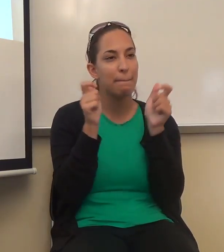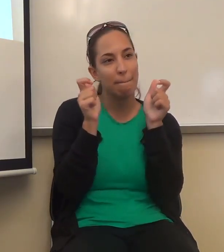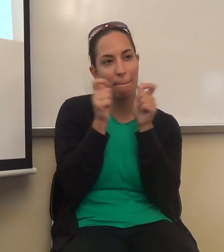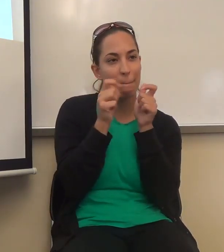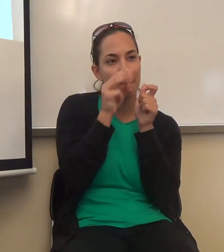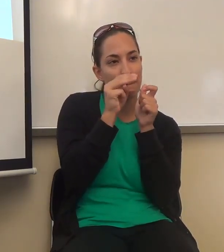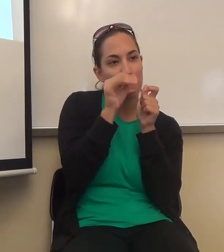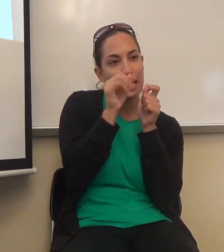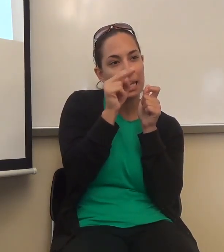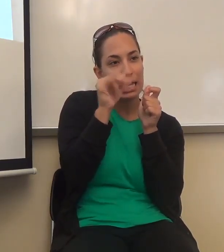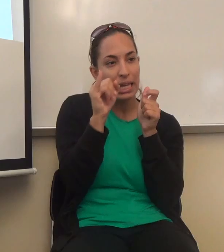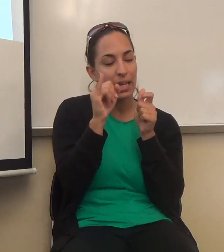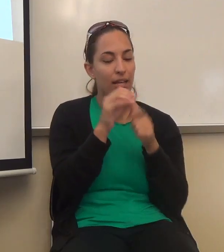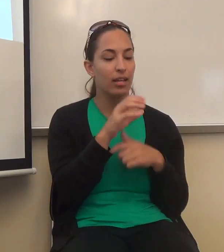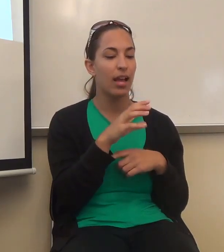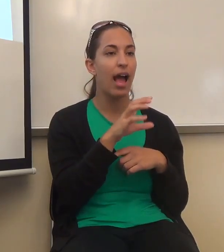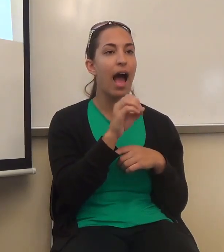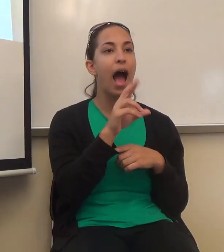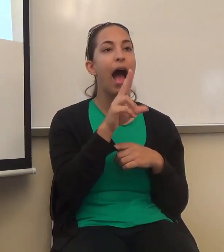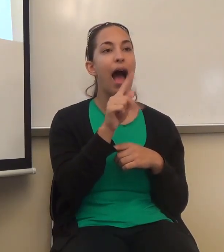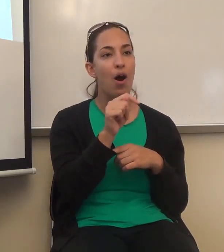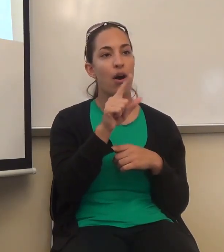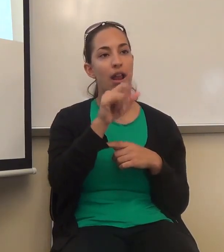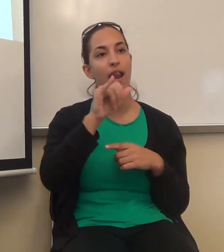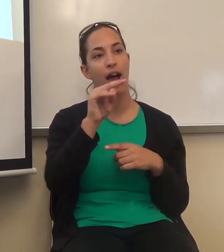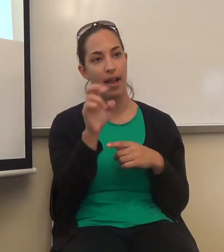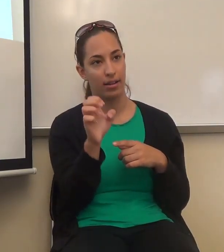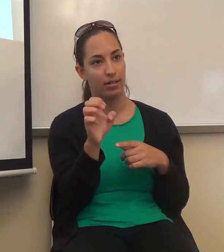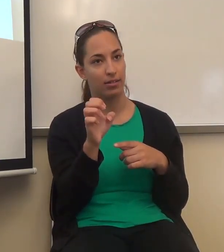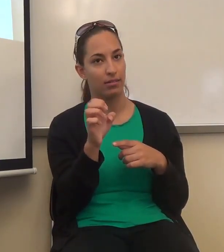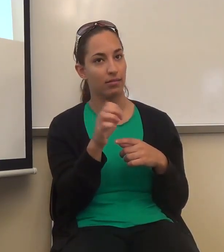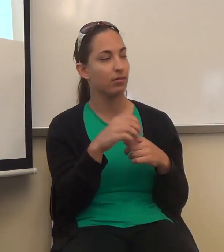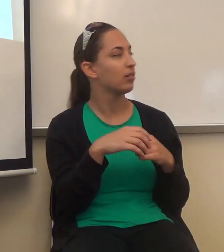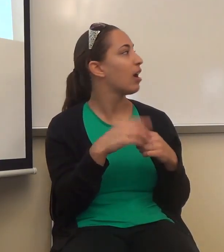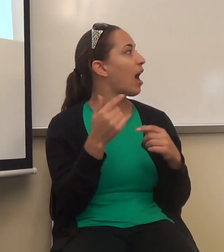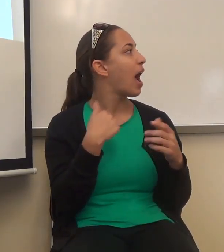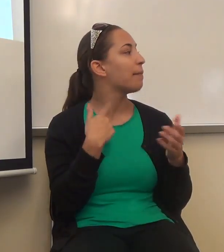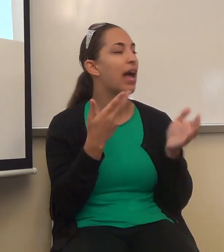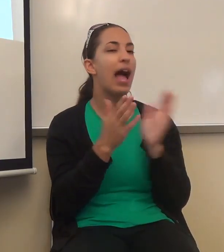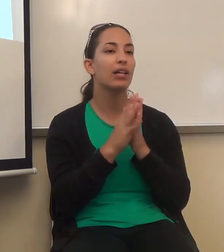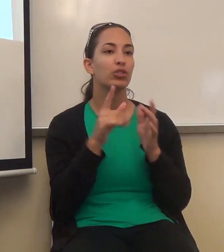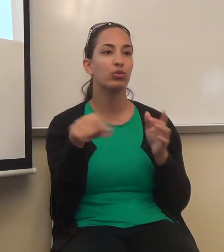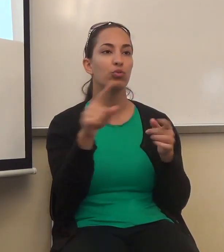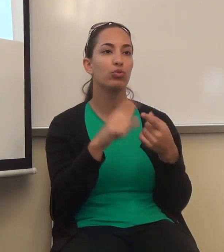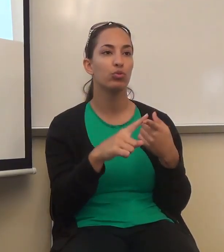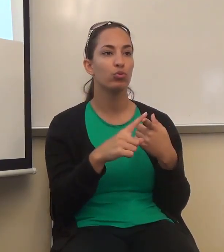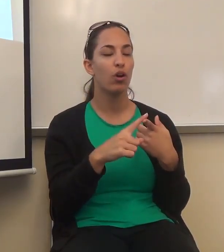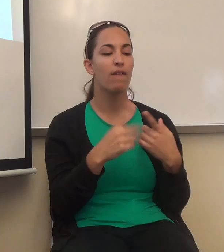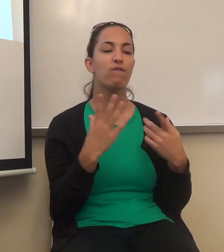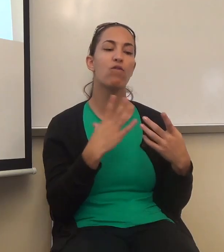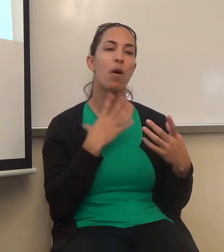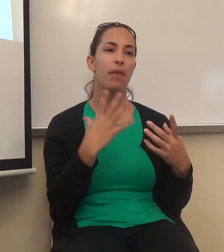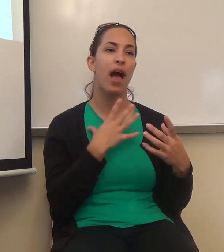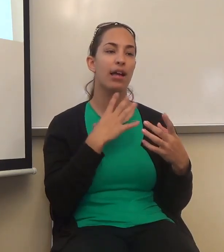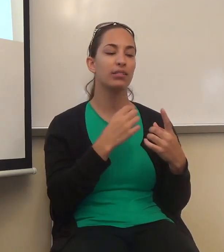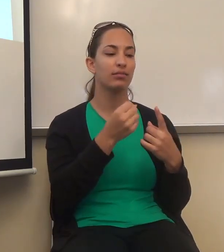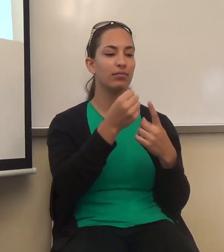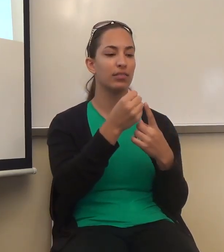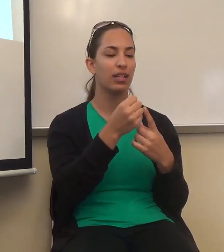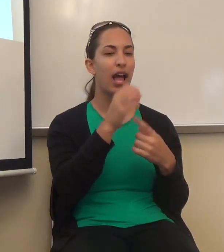outline of this. I'm asking you to formalize the outline, okay? So if you think